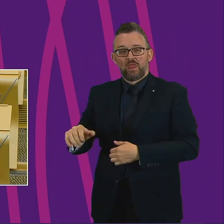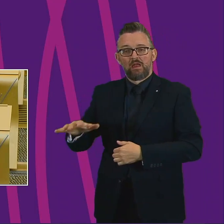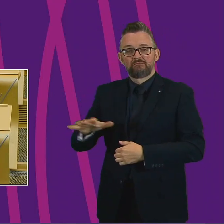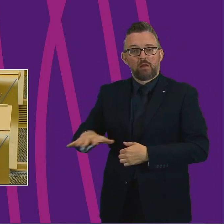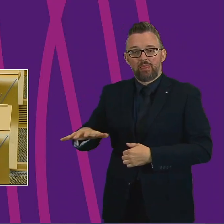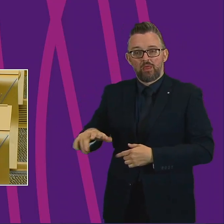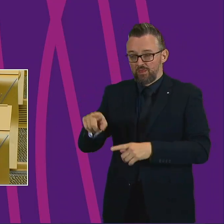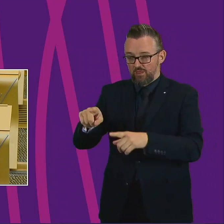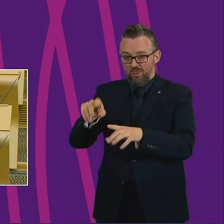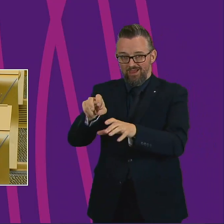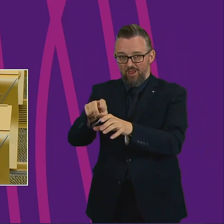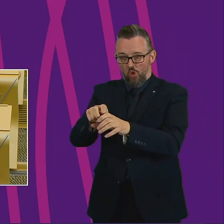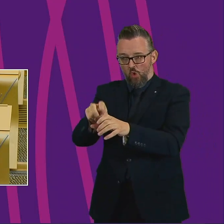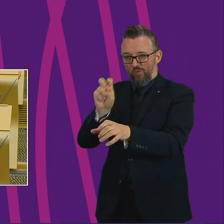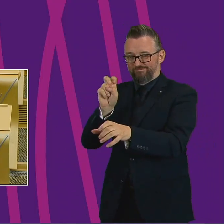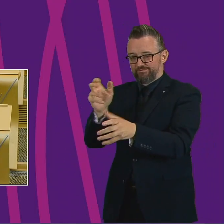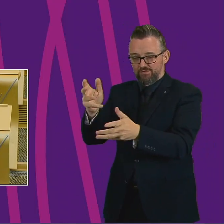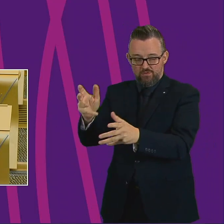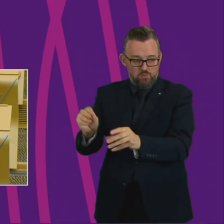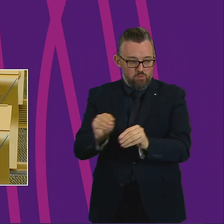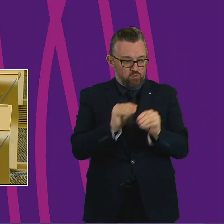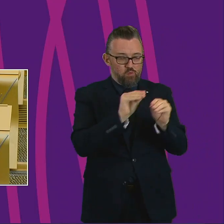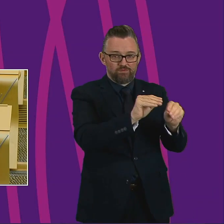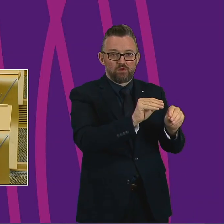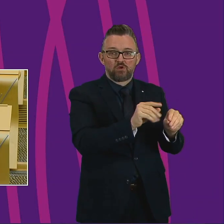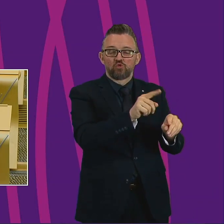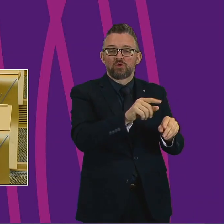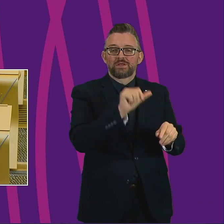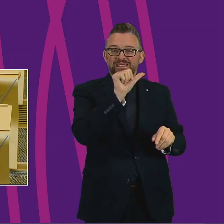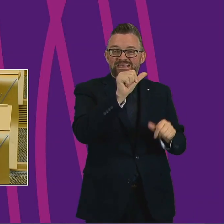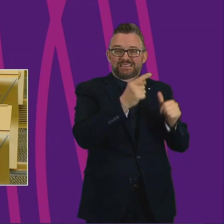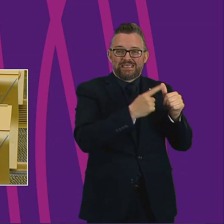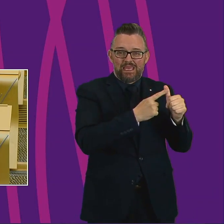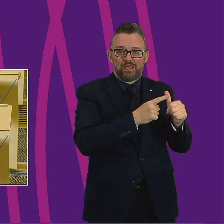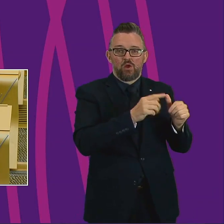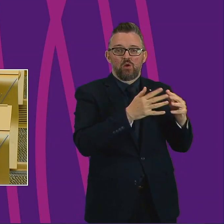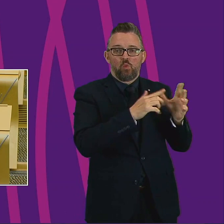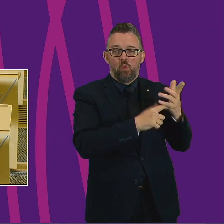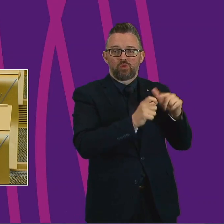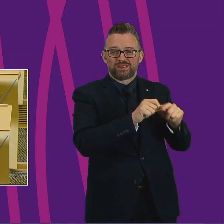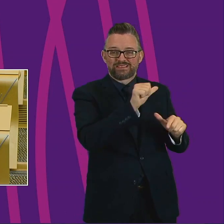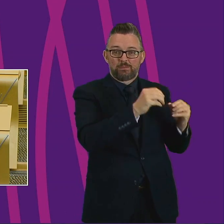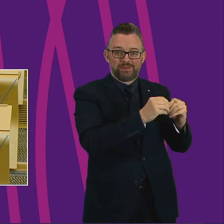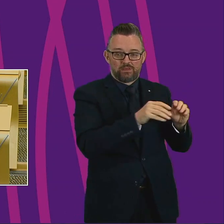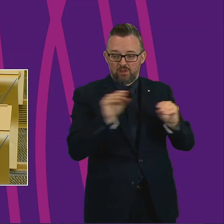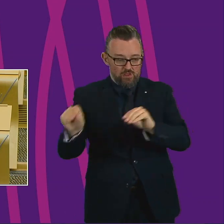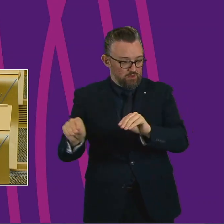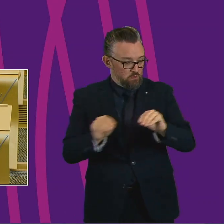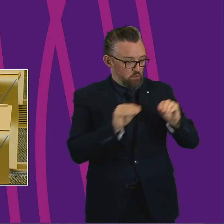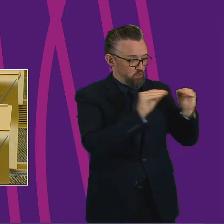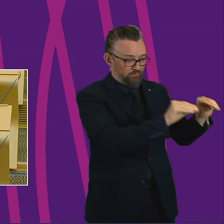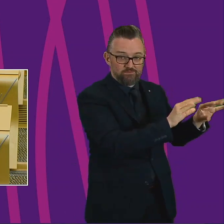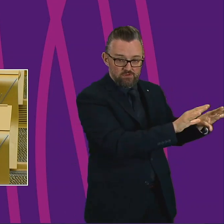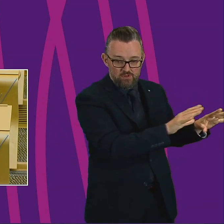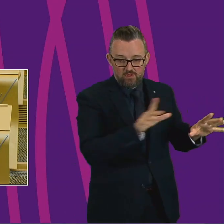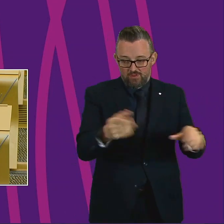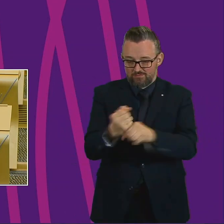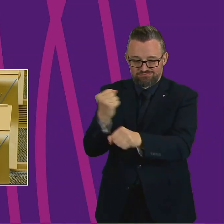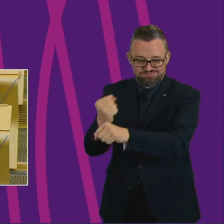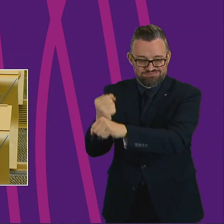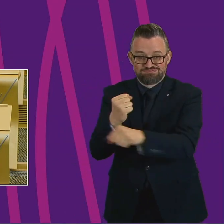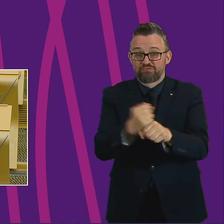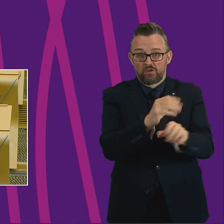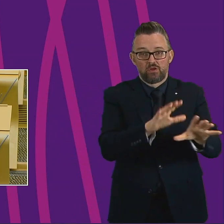decanted from that area to wards 6A and B in order to allow that to happen. So that work